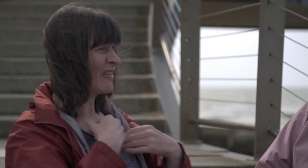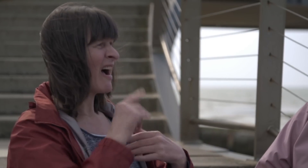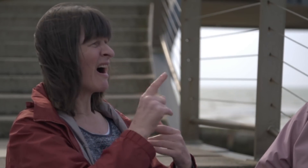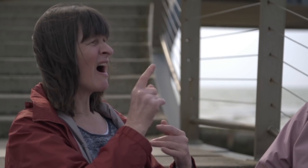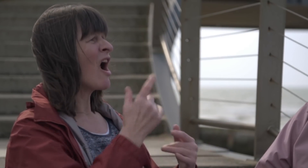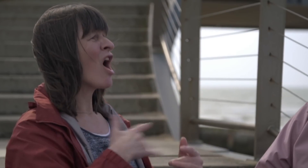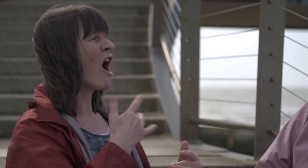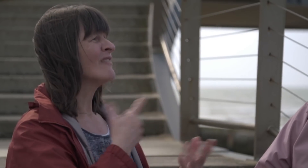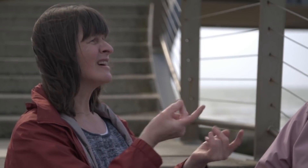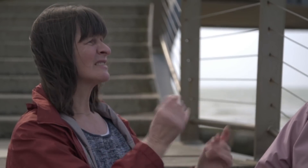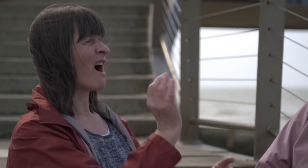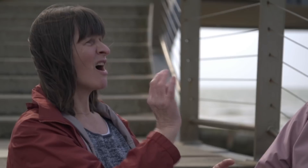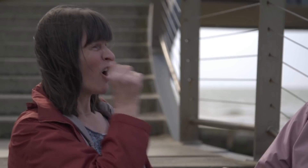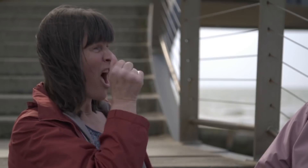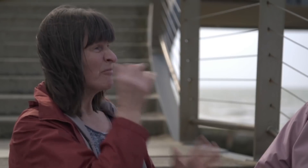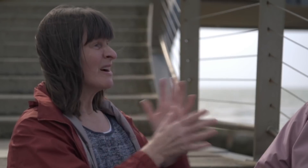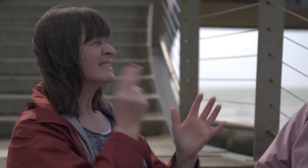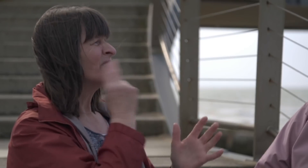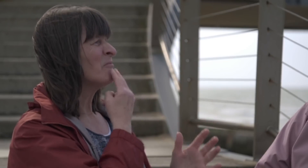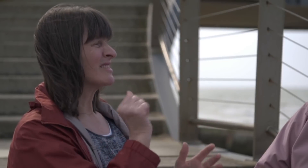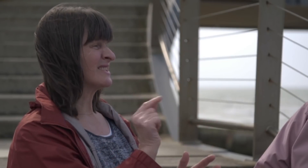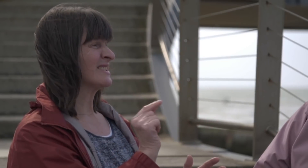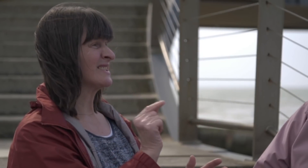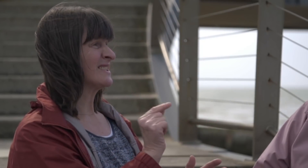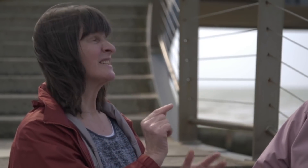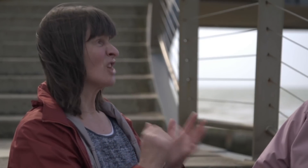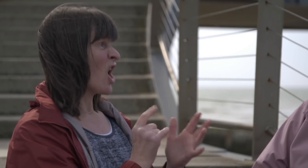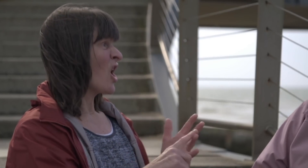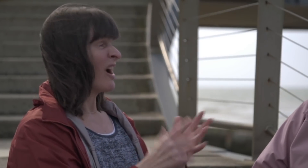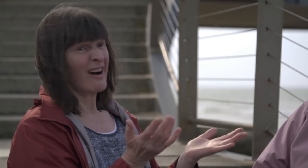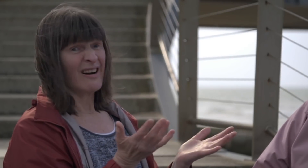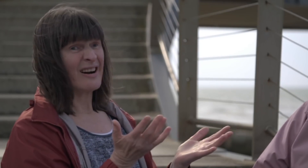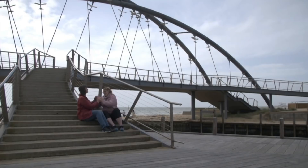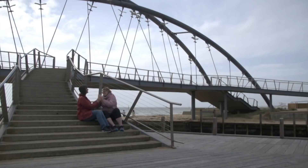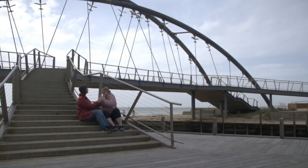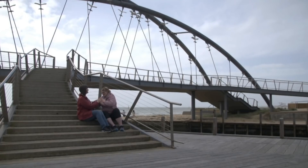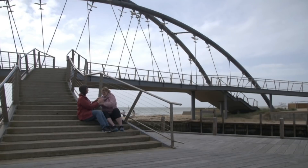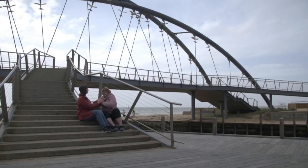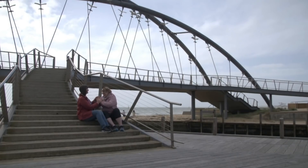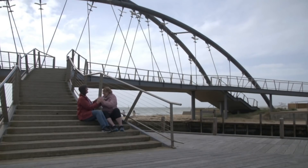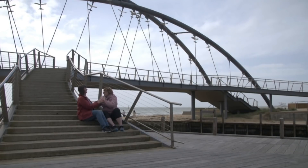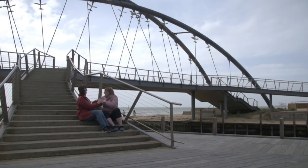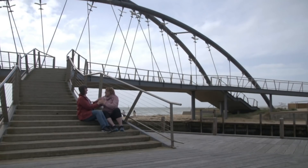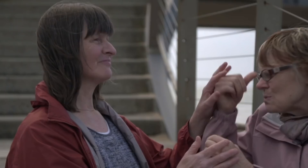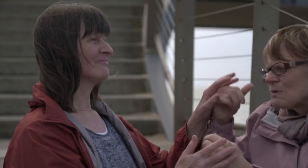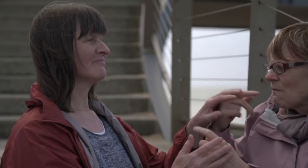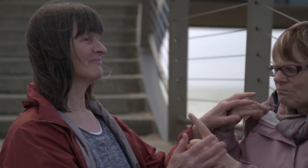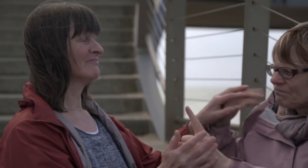helps to improve mental health problems, and I think a lot of deafblind people experience that. I knew the first time I